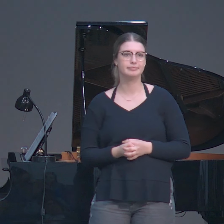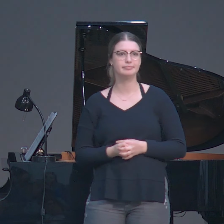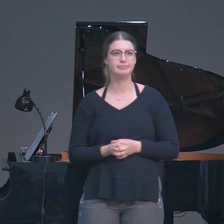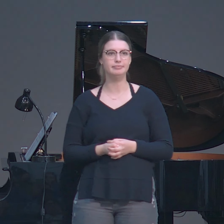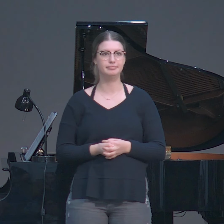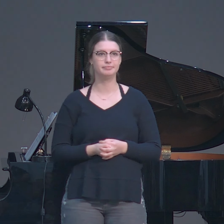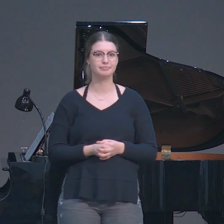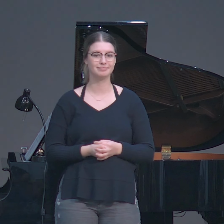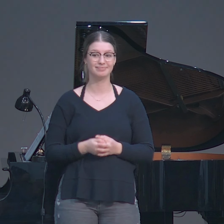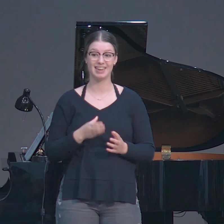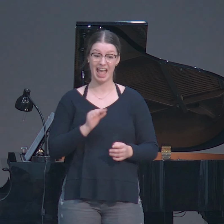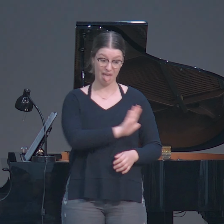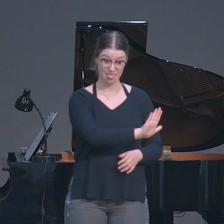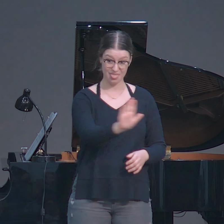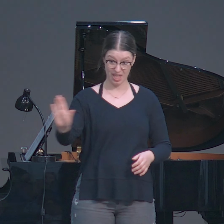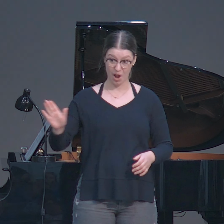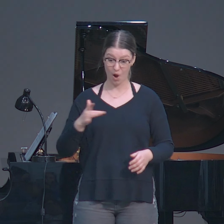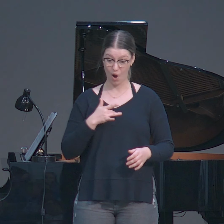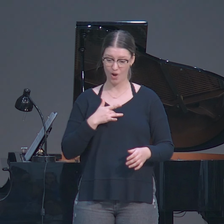And their hearts needed to be made new.